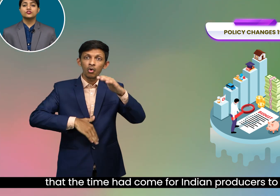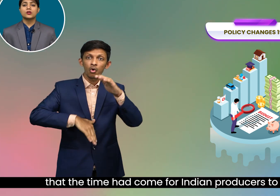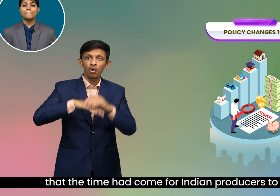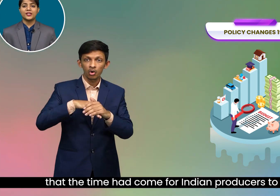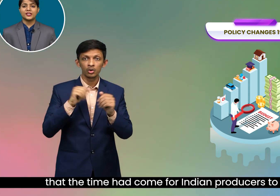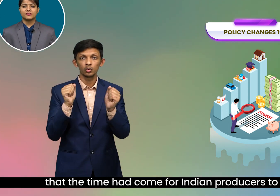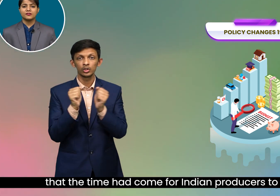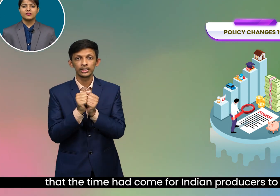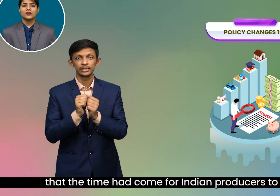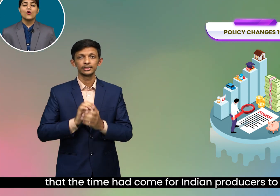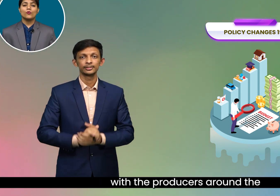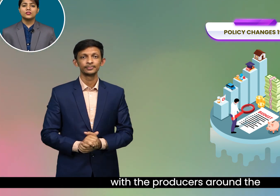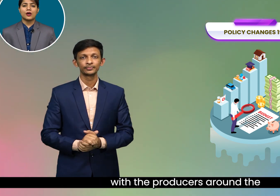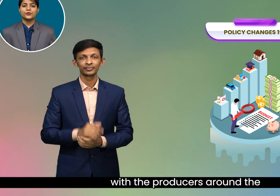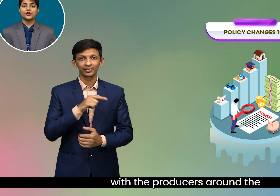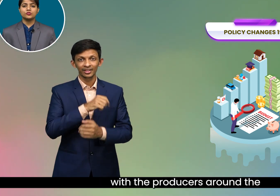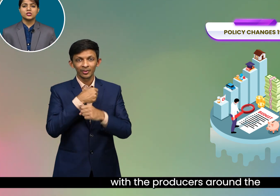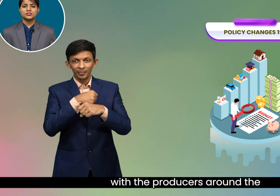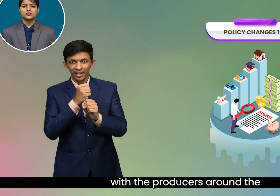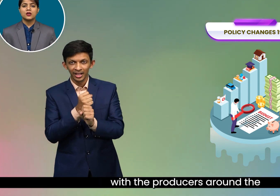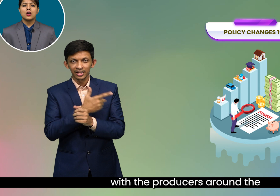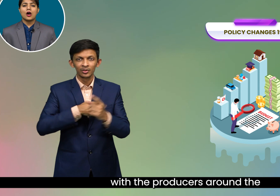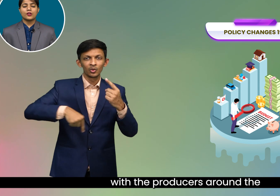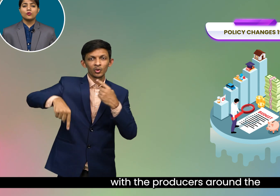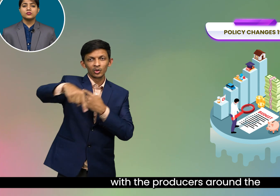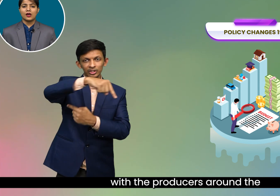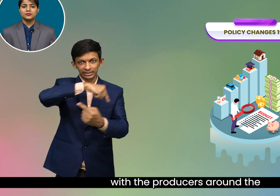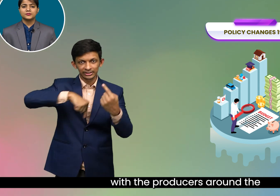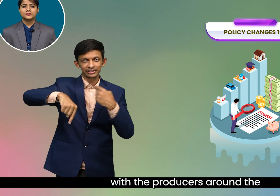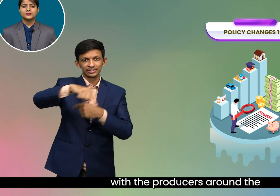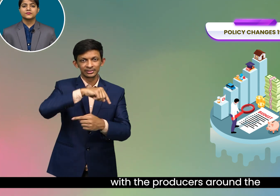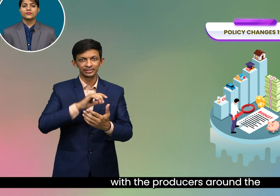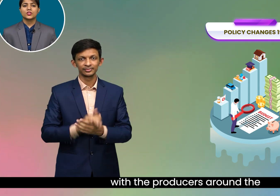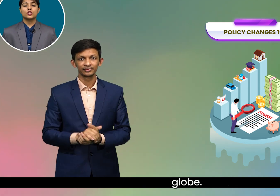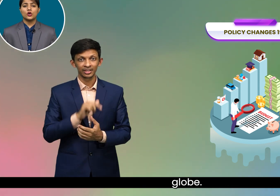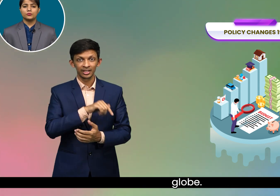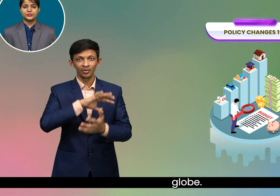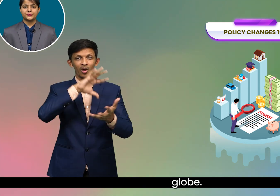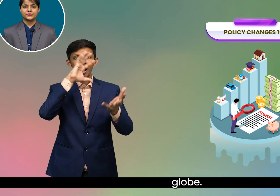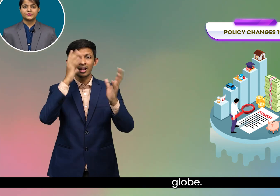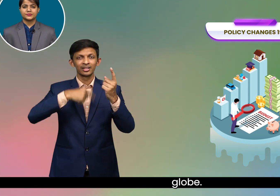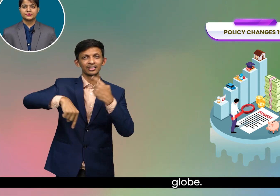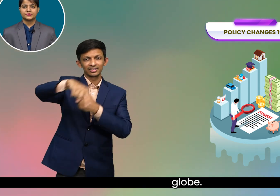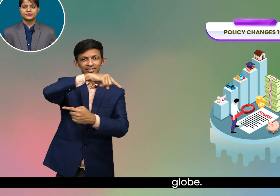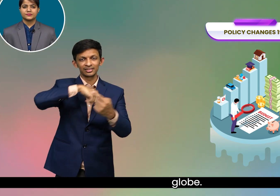producers to compete with the producers around the globe.